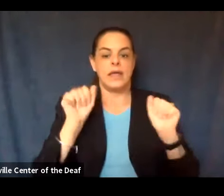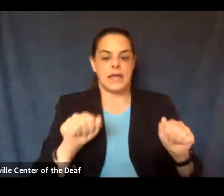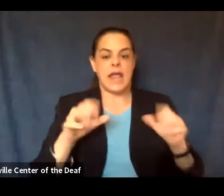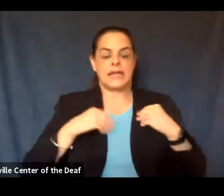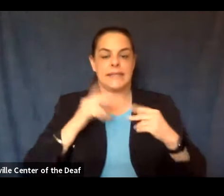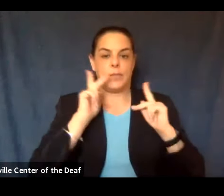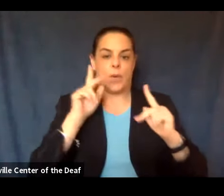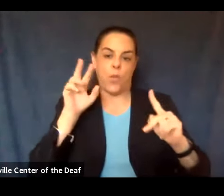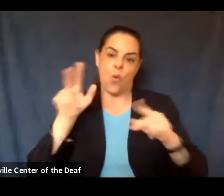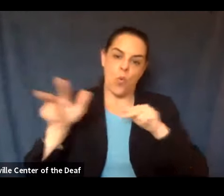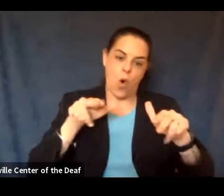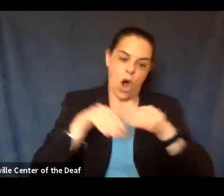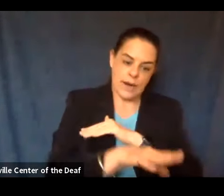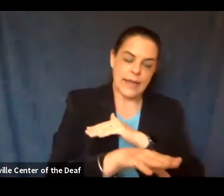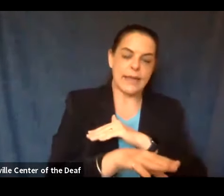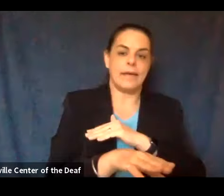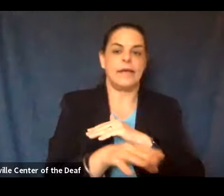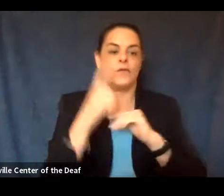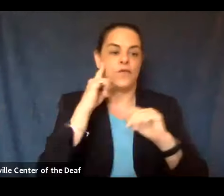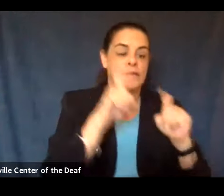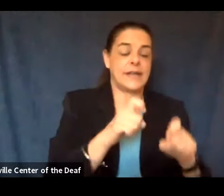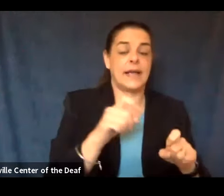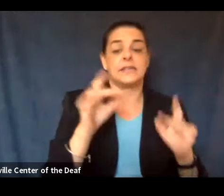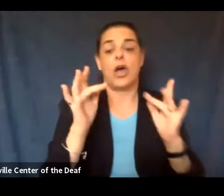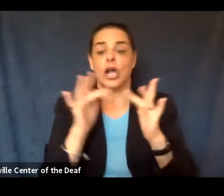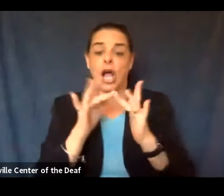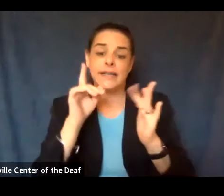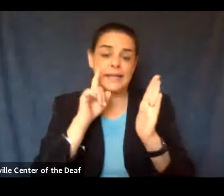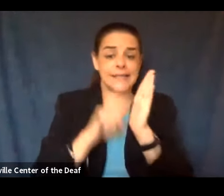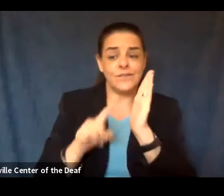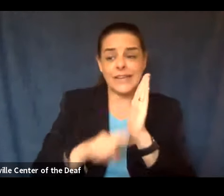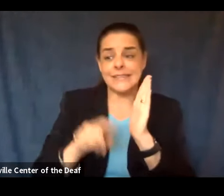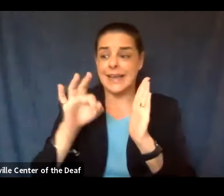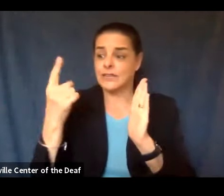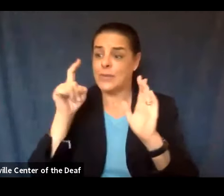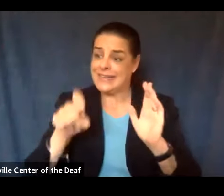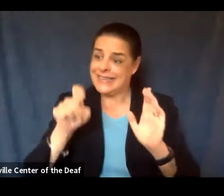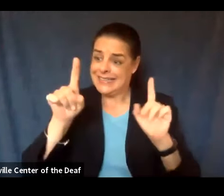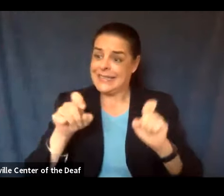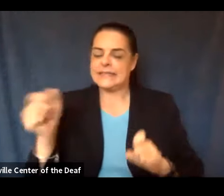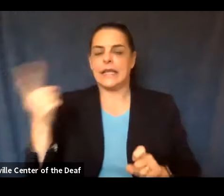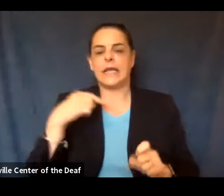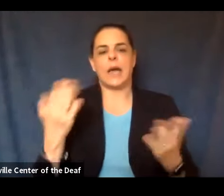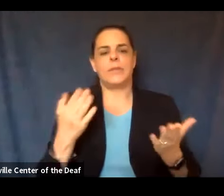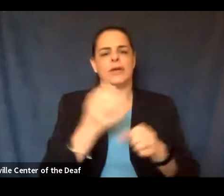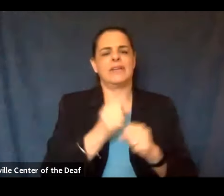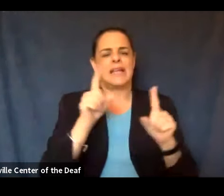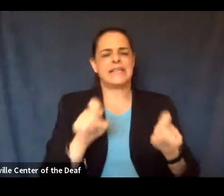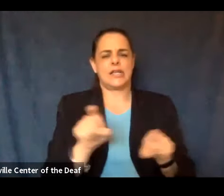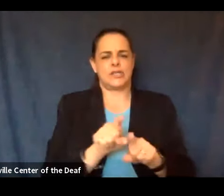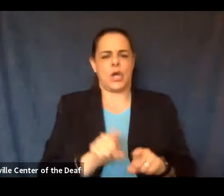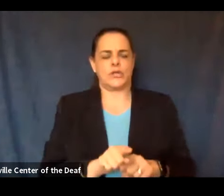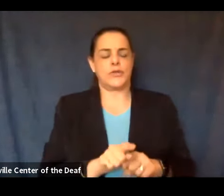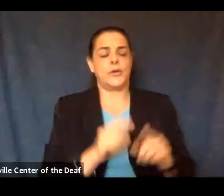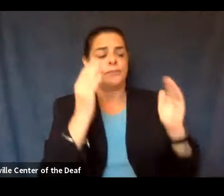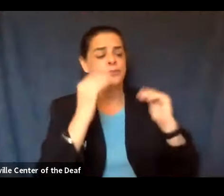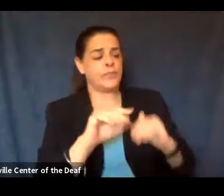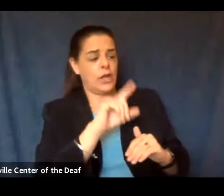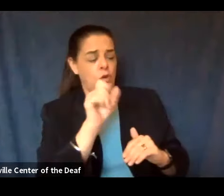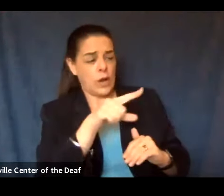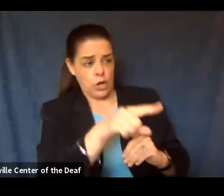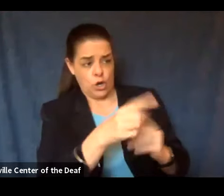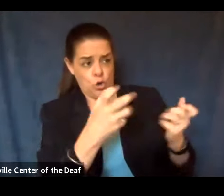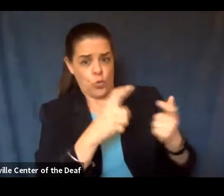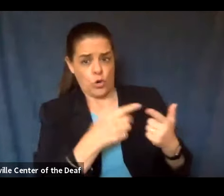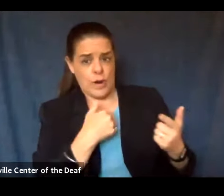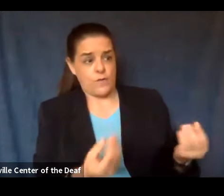contact investigations, if somebody needs a test, they can come here to get tested as well. Their follow-up question is, are you looking to boost